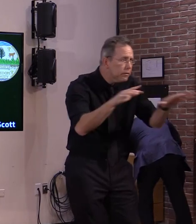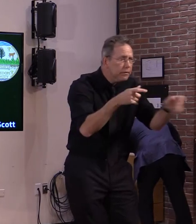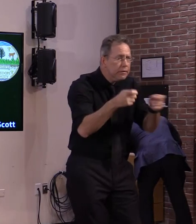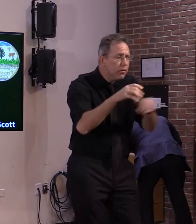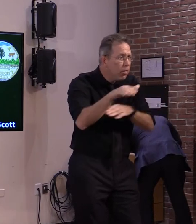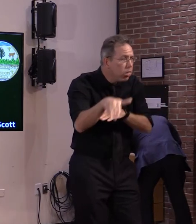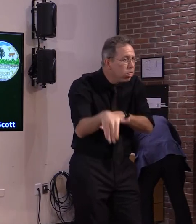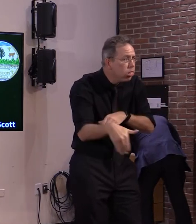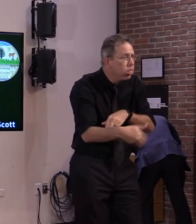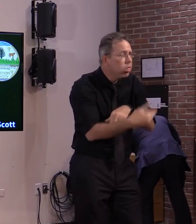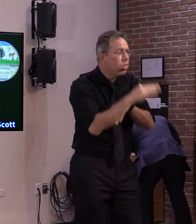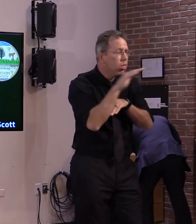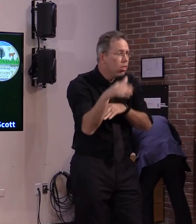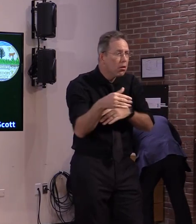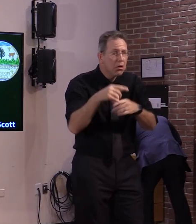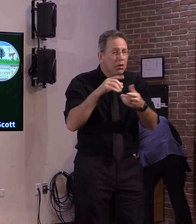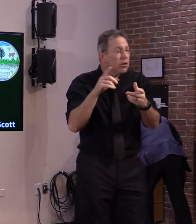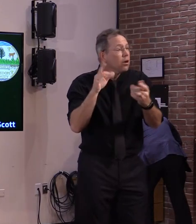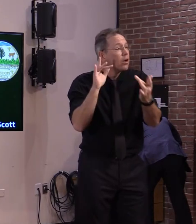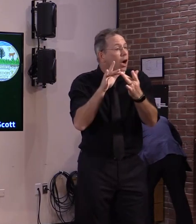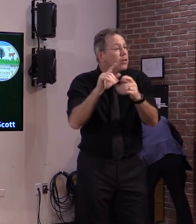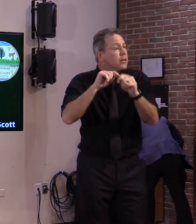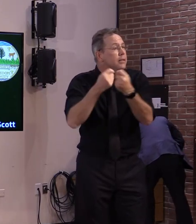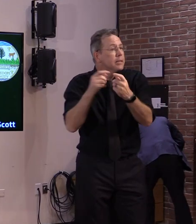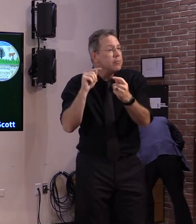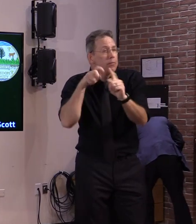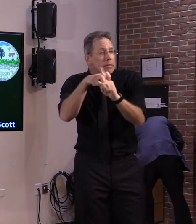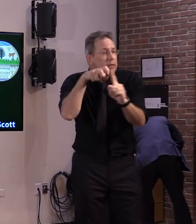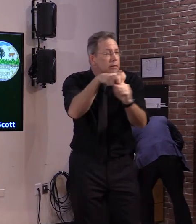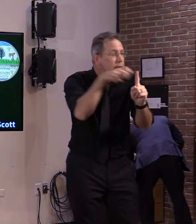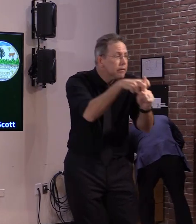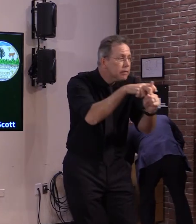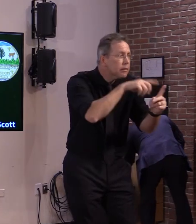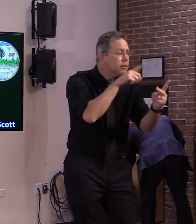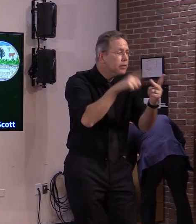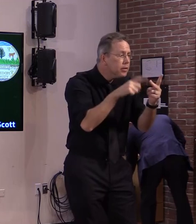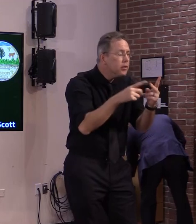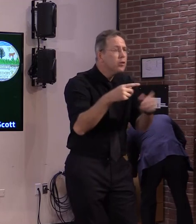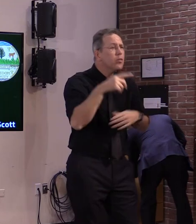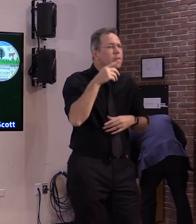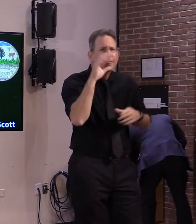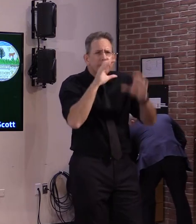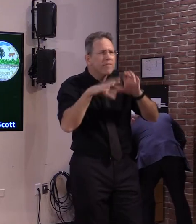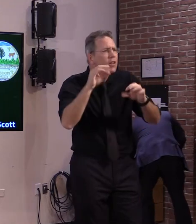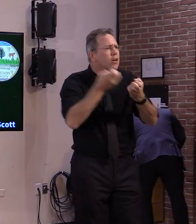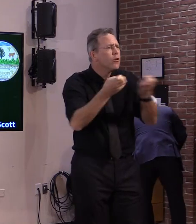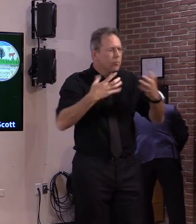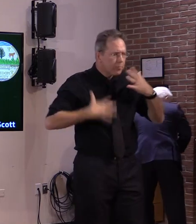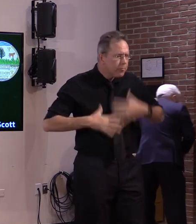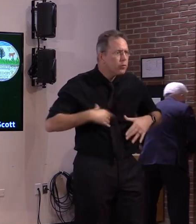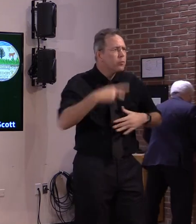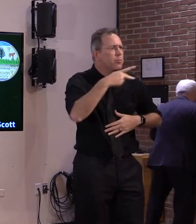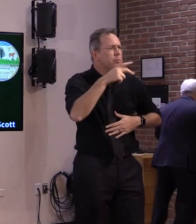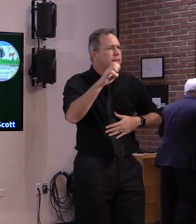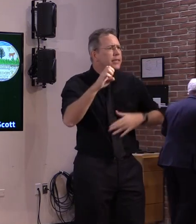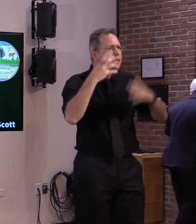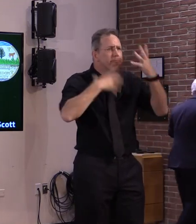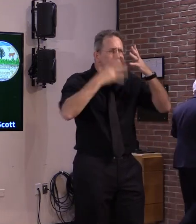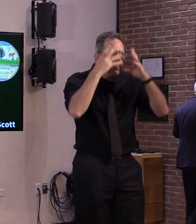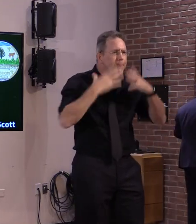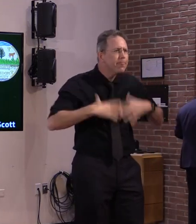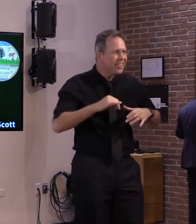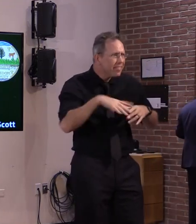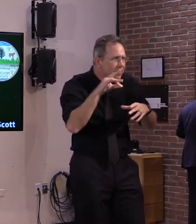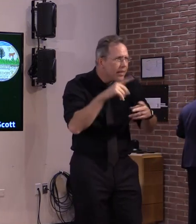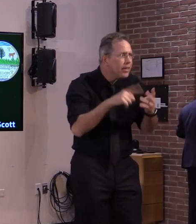tracing, finding and distributing PPE, opening surge sites, setting up testing locations, managing